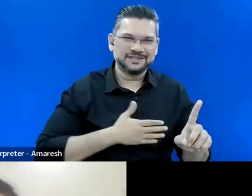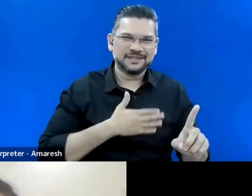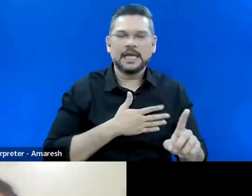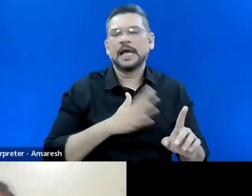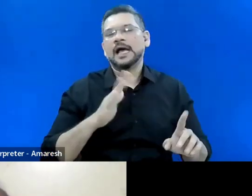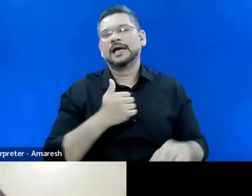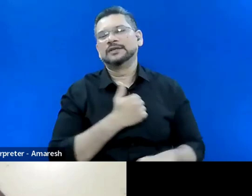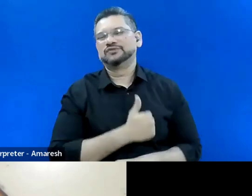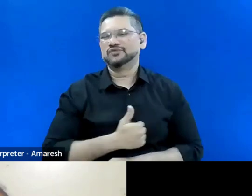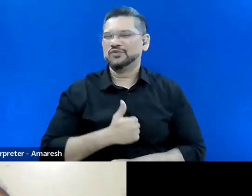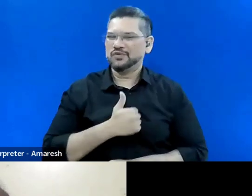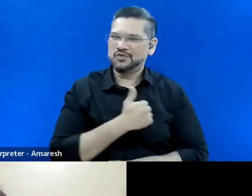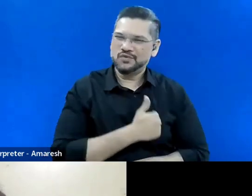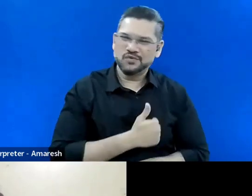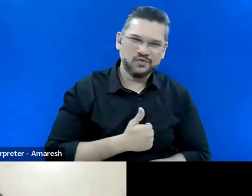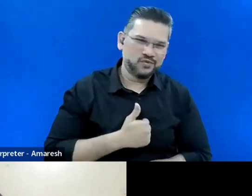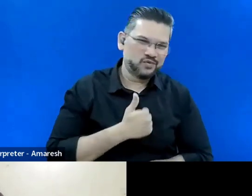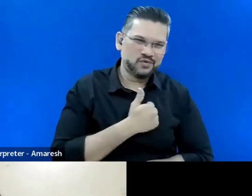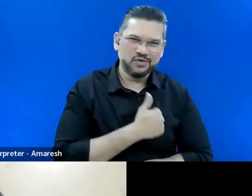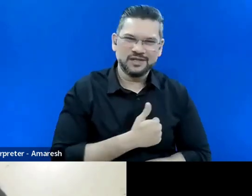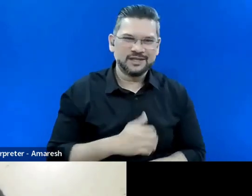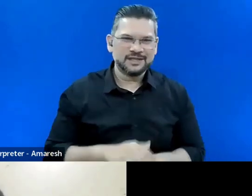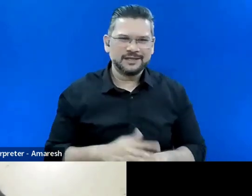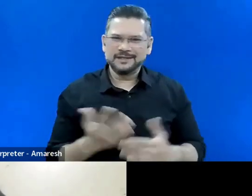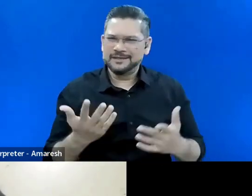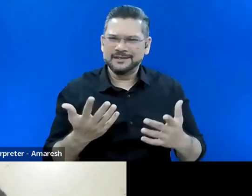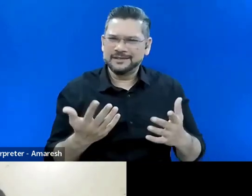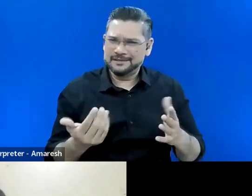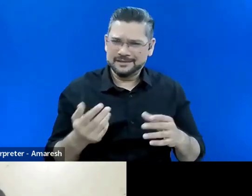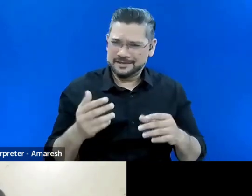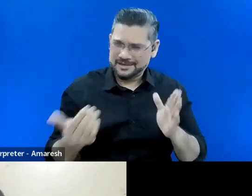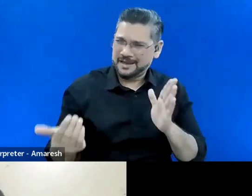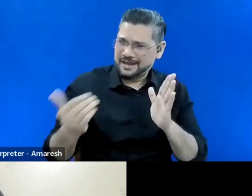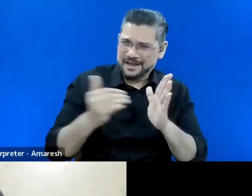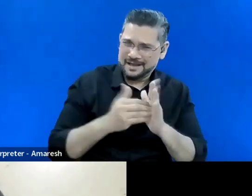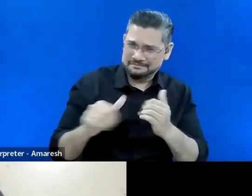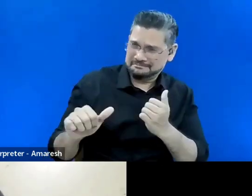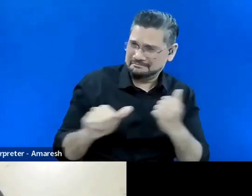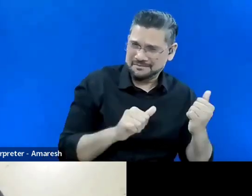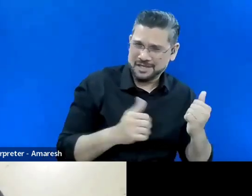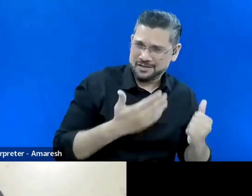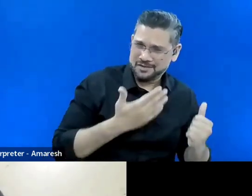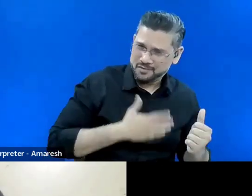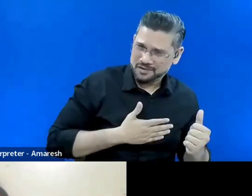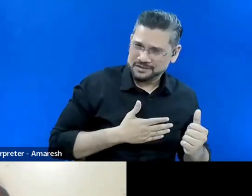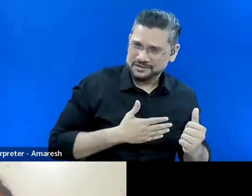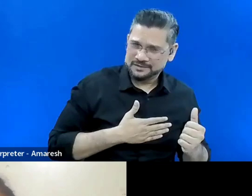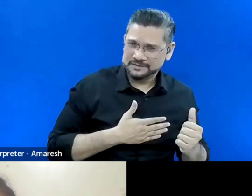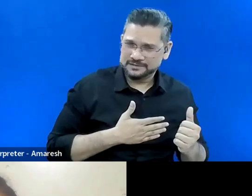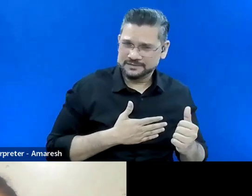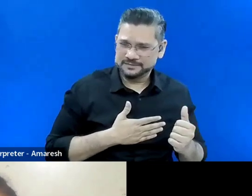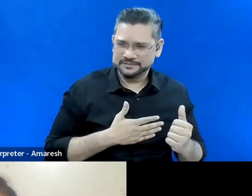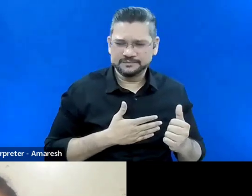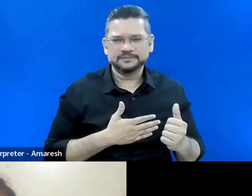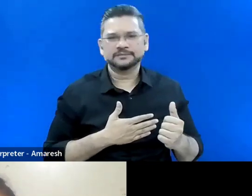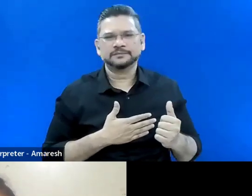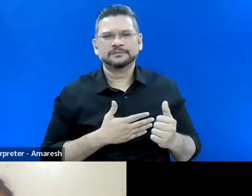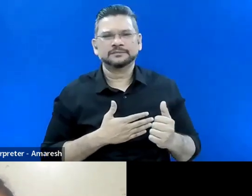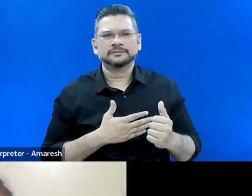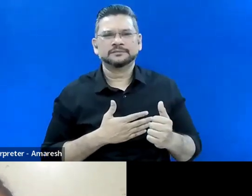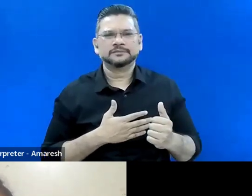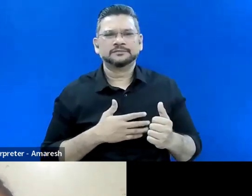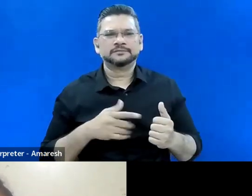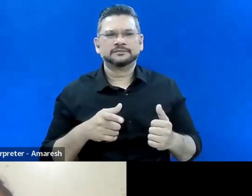I'm sorry. Which part do you want me to repeat? Or I think just the last bit. Because I have come to the end of